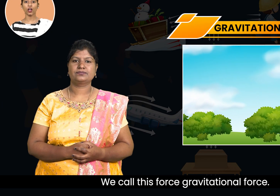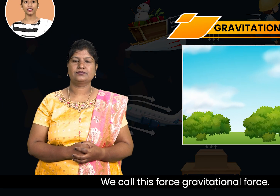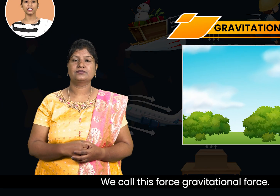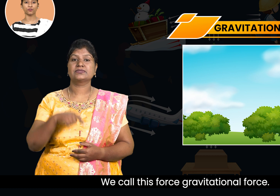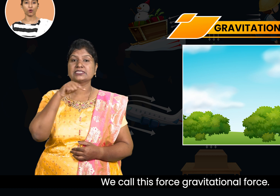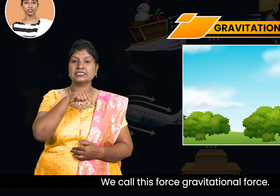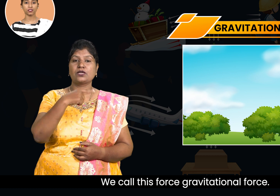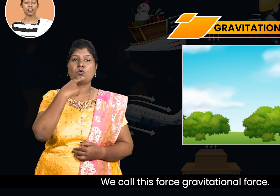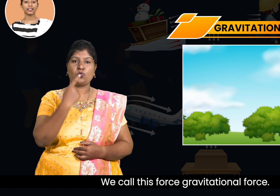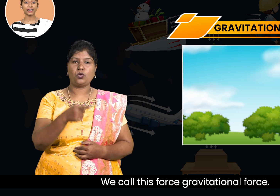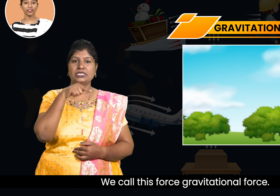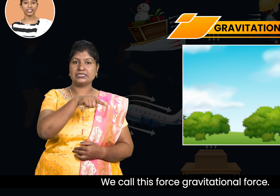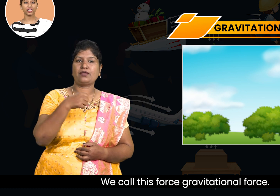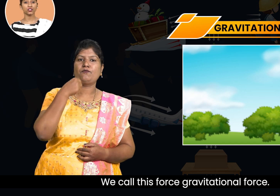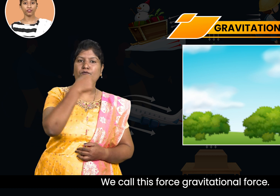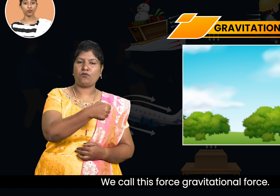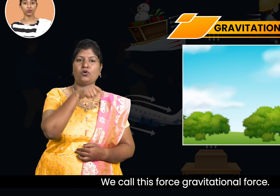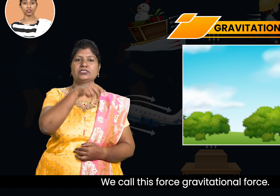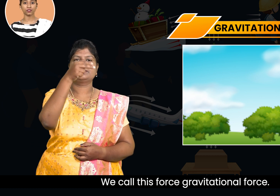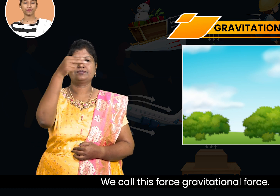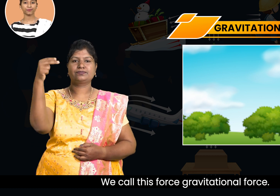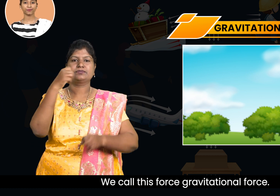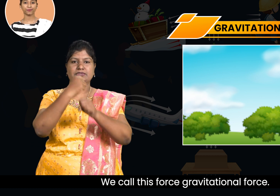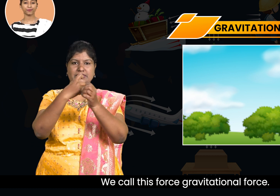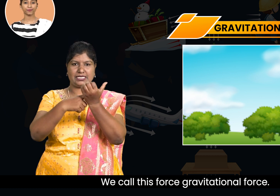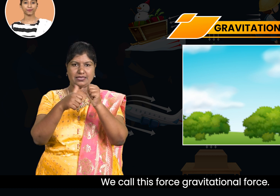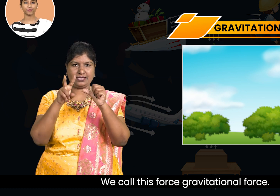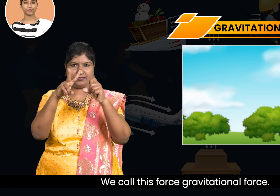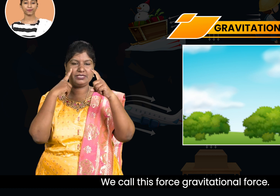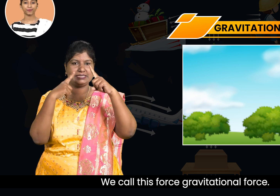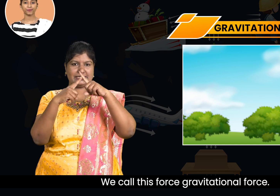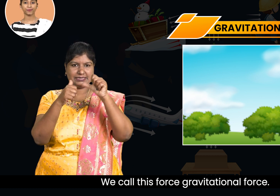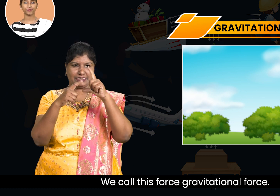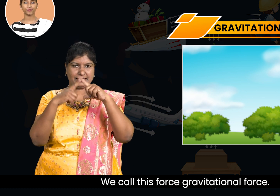We call this force gravitational force.